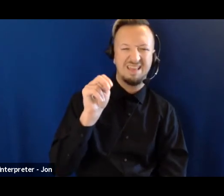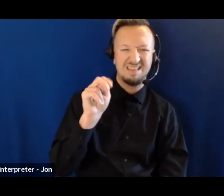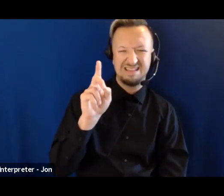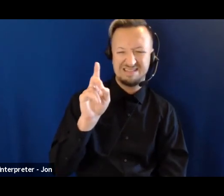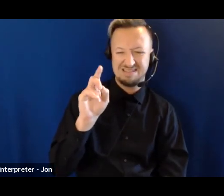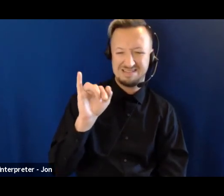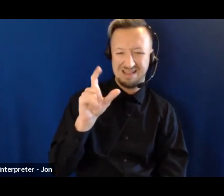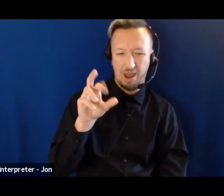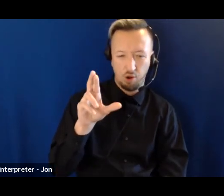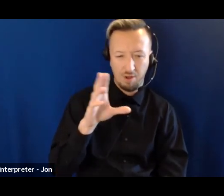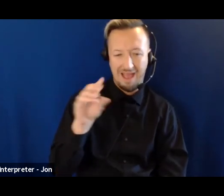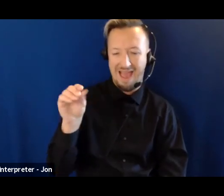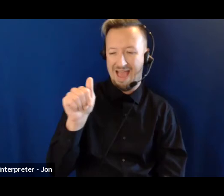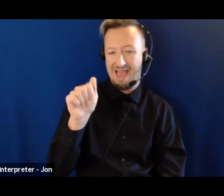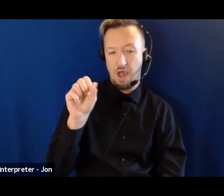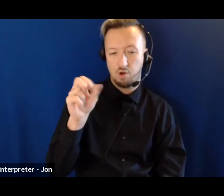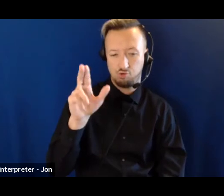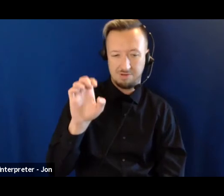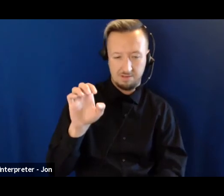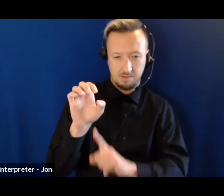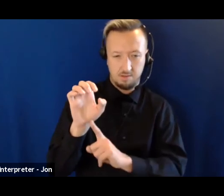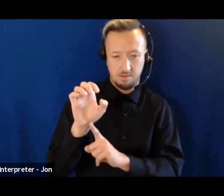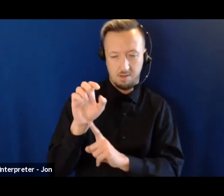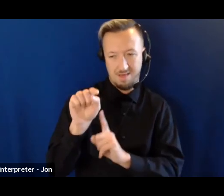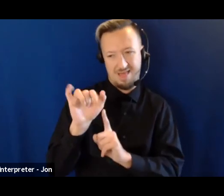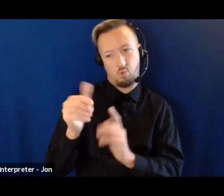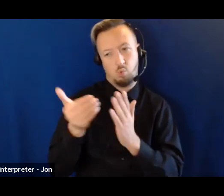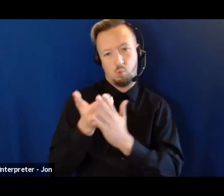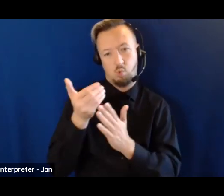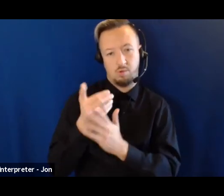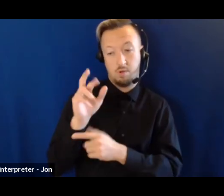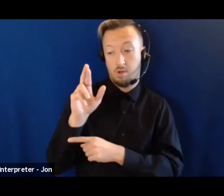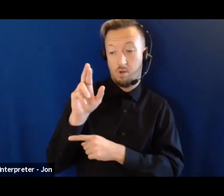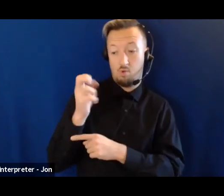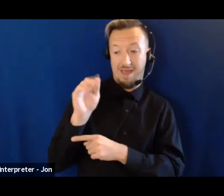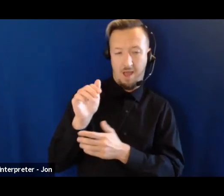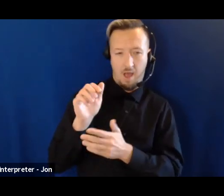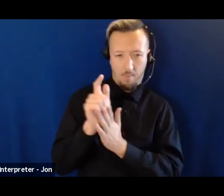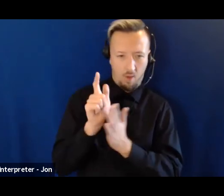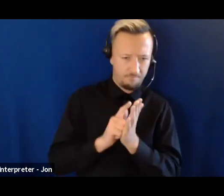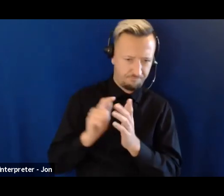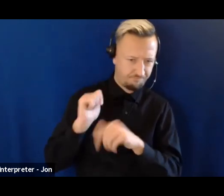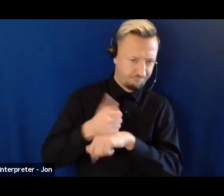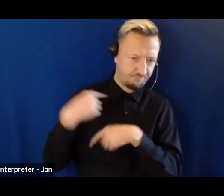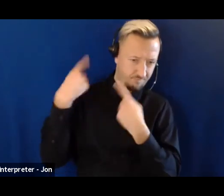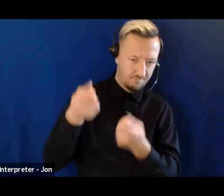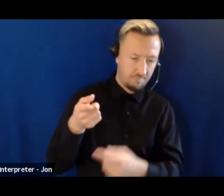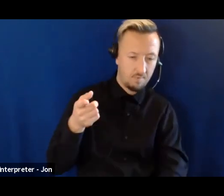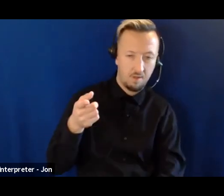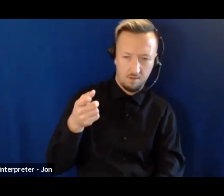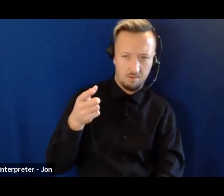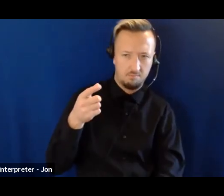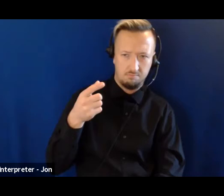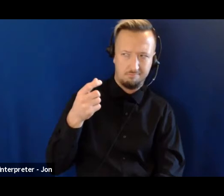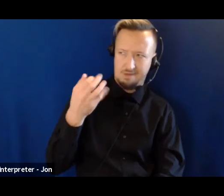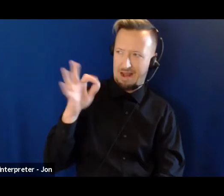Act obviously has been around forever, since 1994. WIOA has been around for several years,